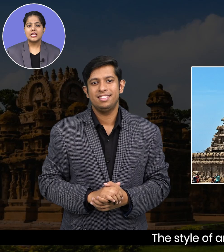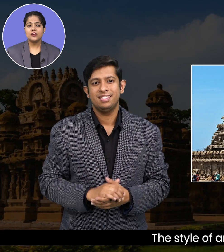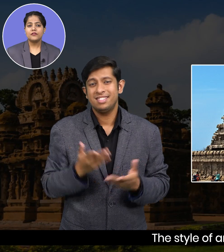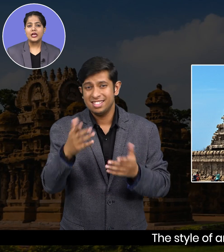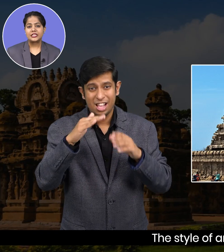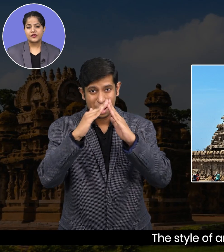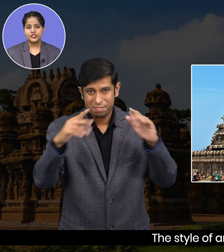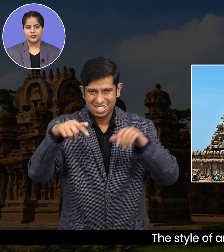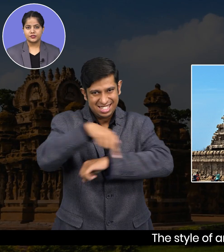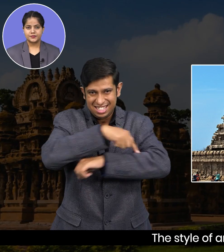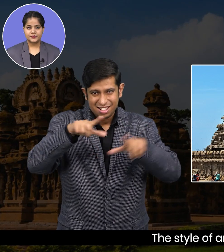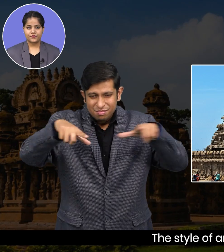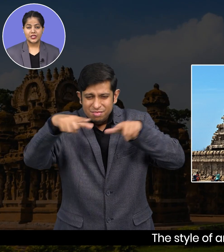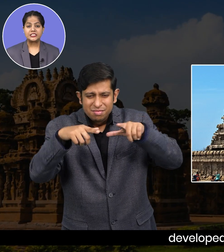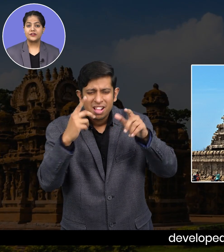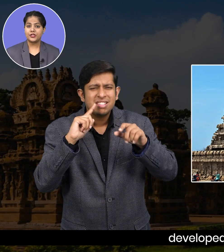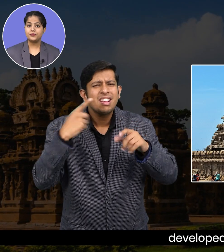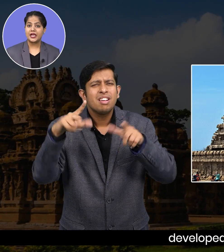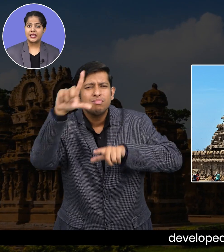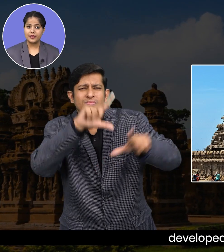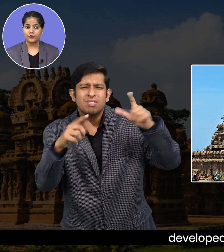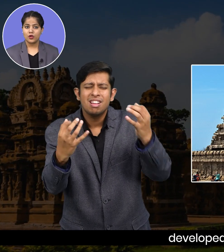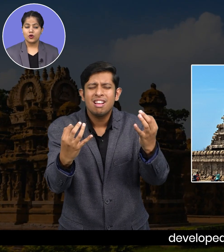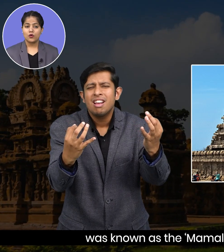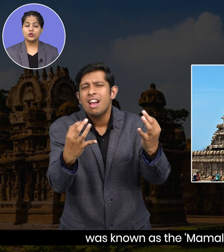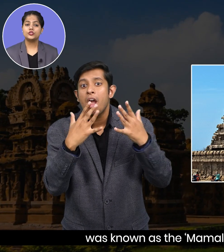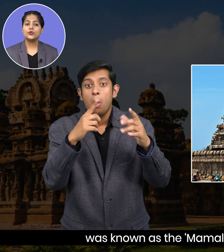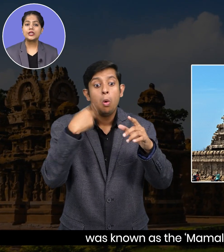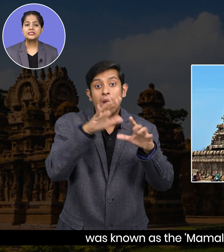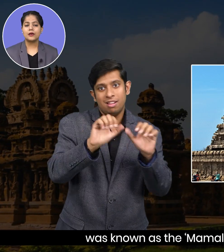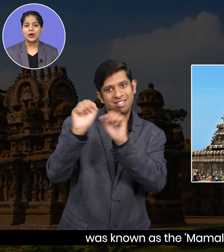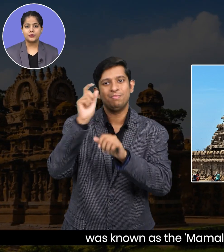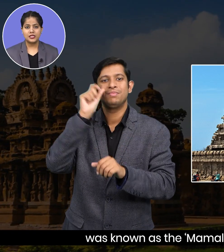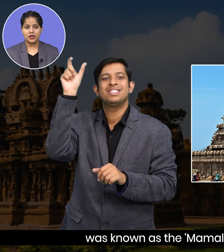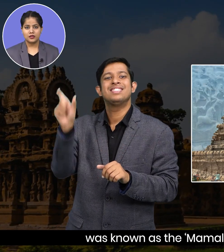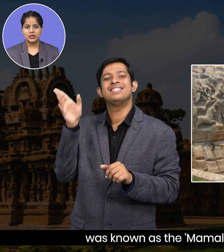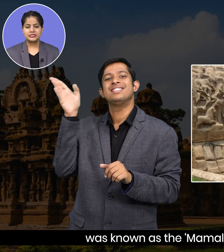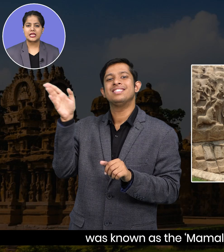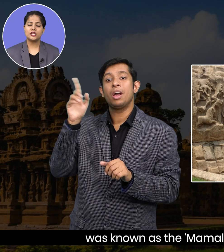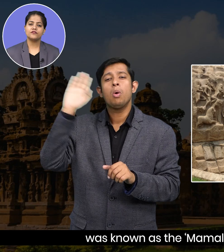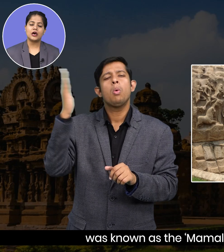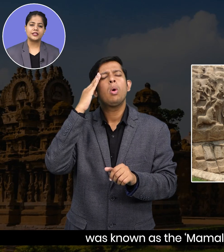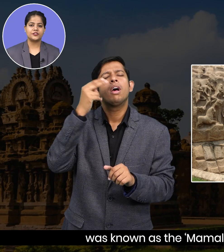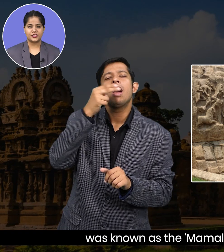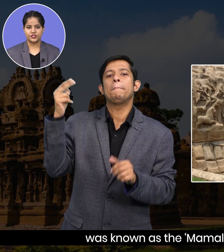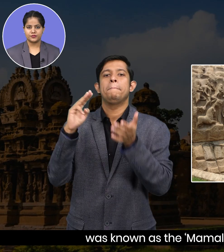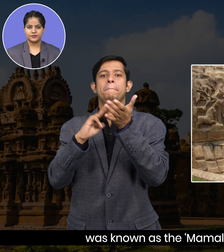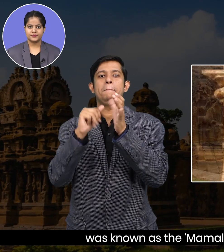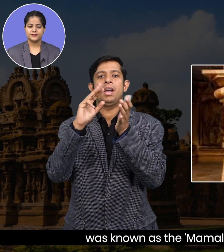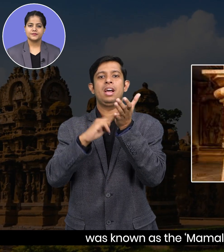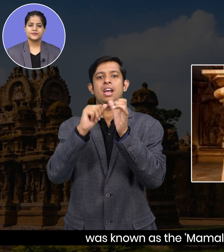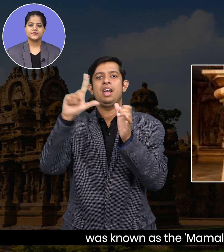The style of architecture developed by him was known as the Mamalla style of